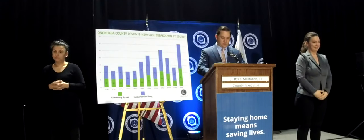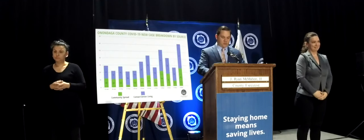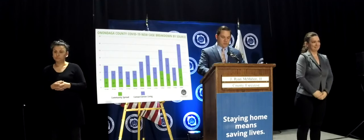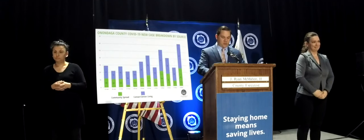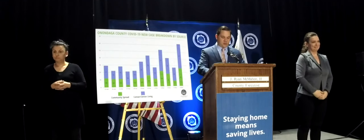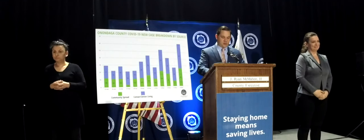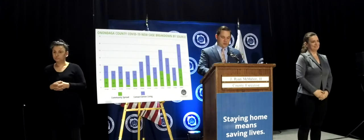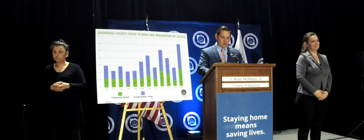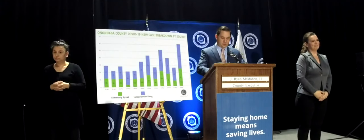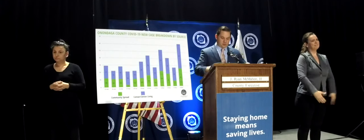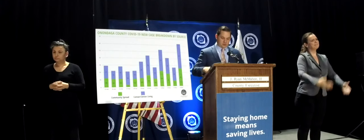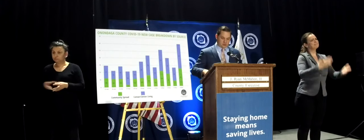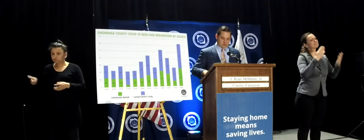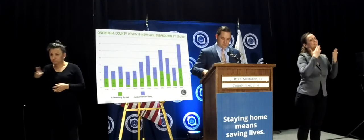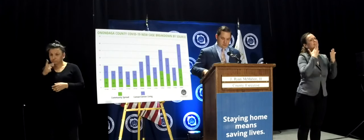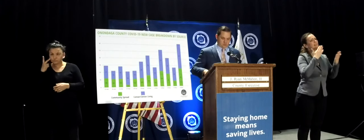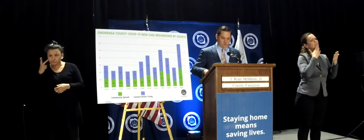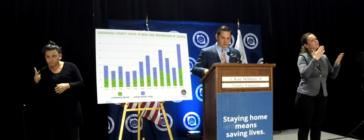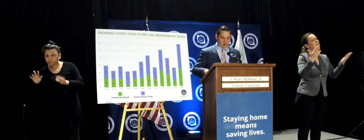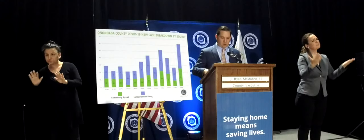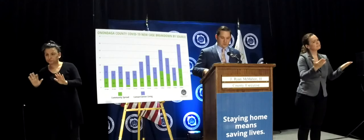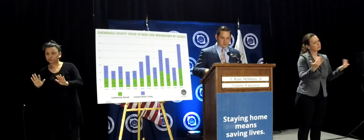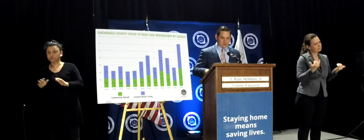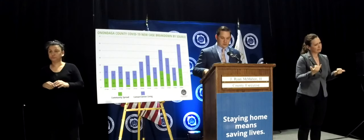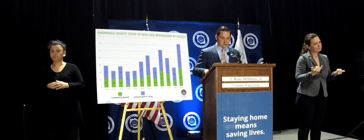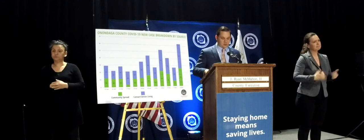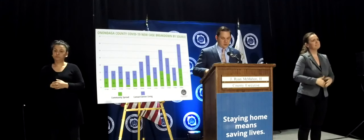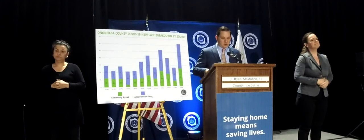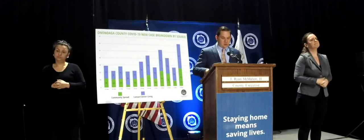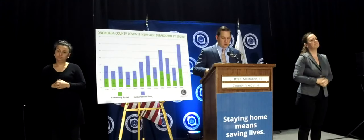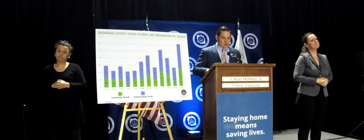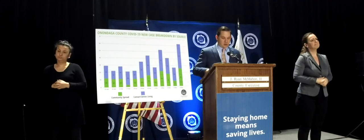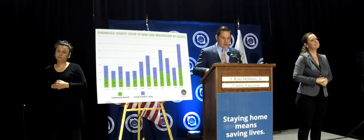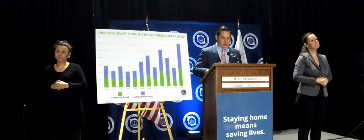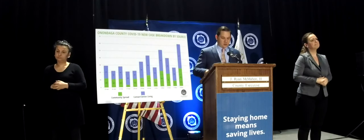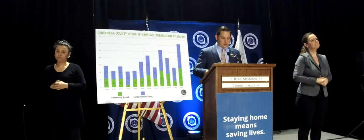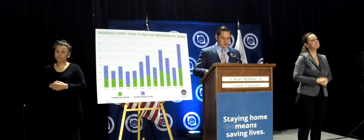Thank you for being here for our update.